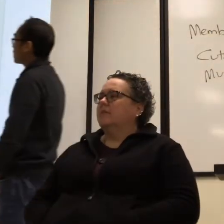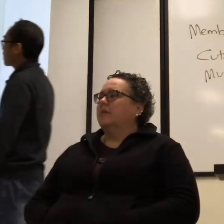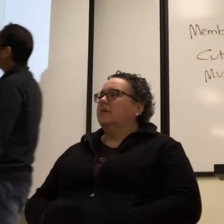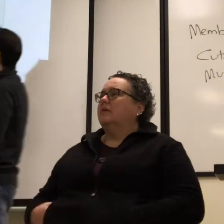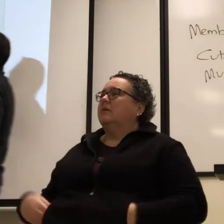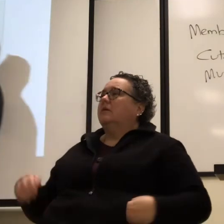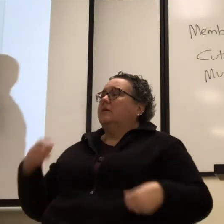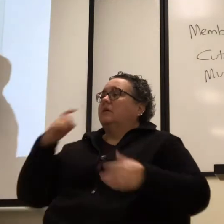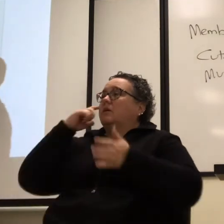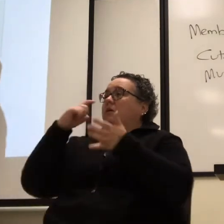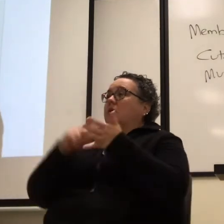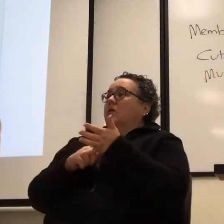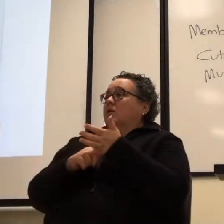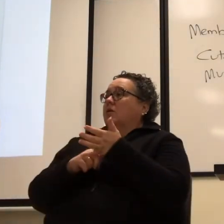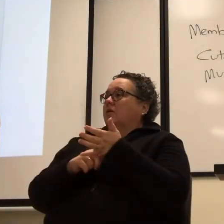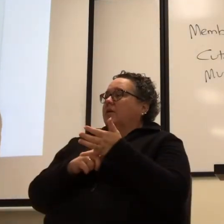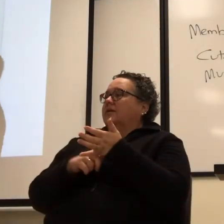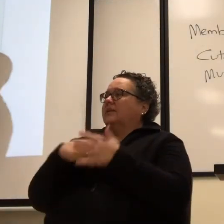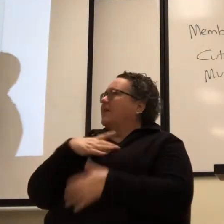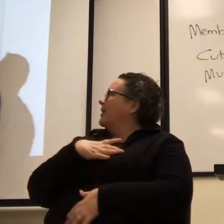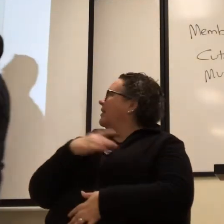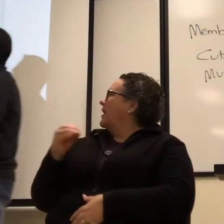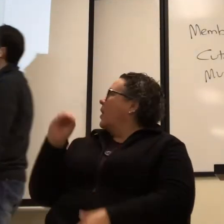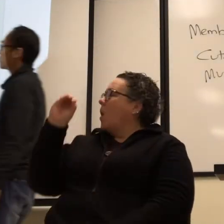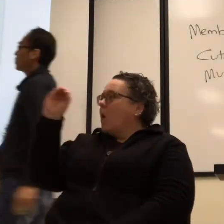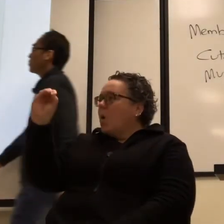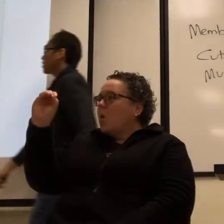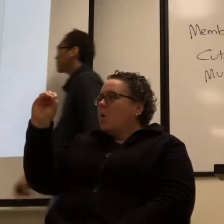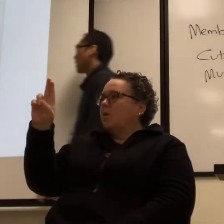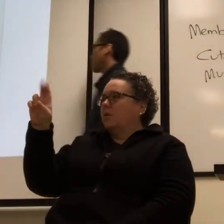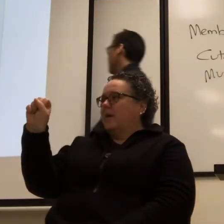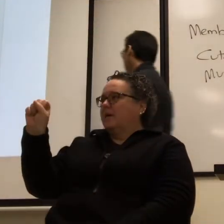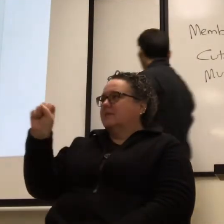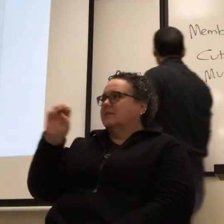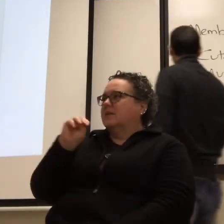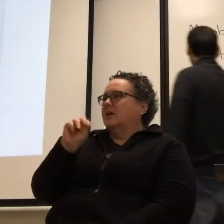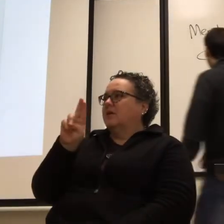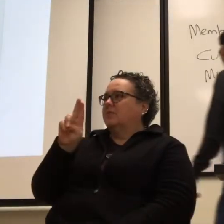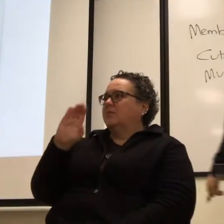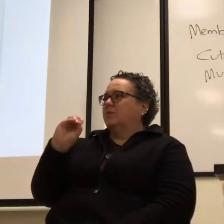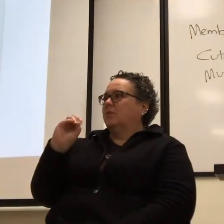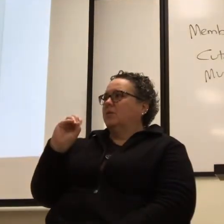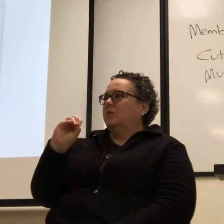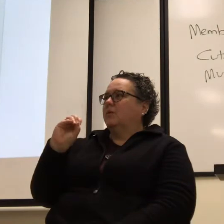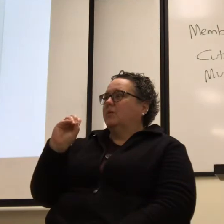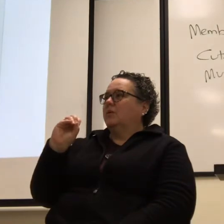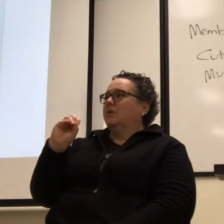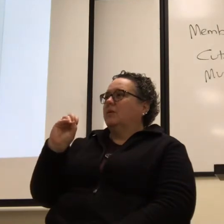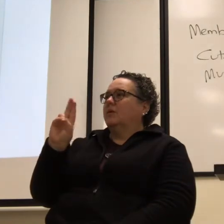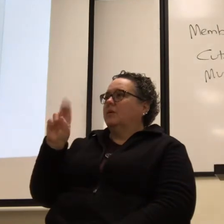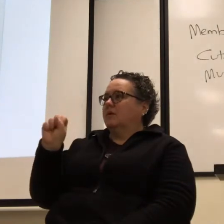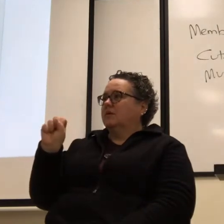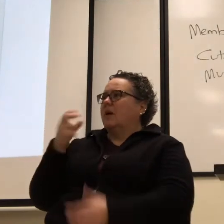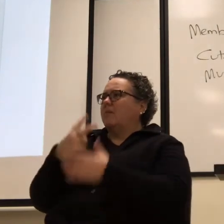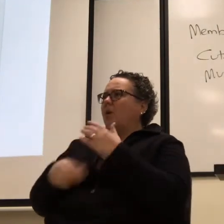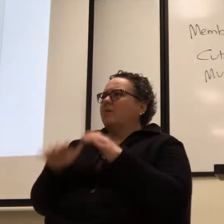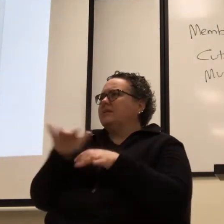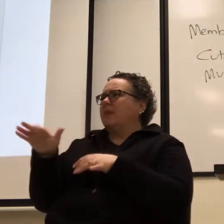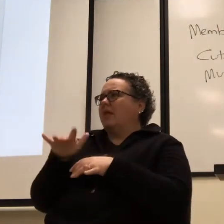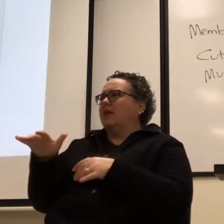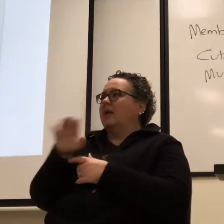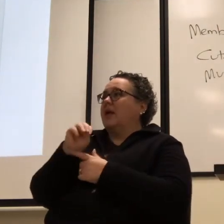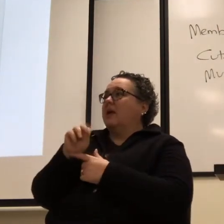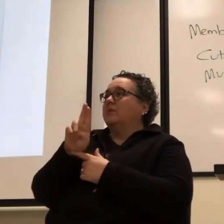You'll notice that they like to put a O-U-S for mucus. I tend to leave that O out. Both spellings of mucus are